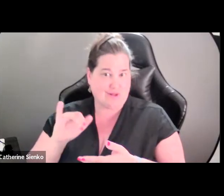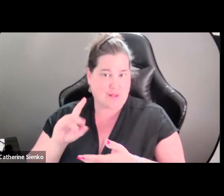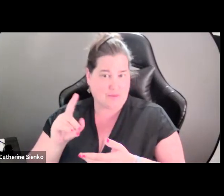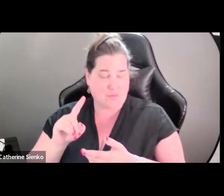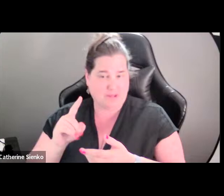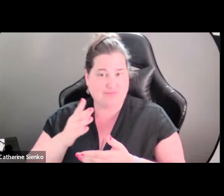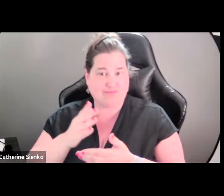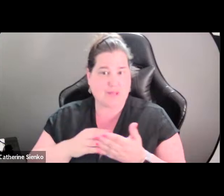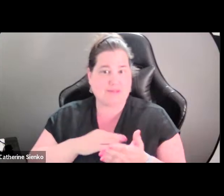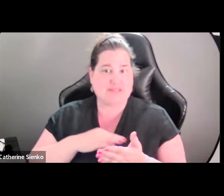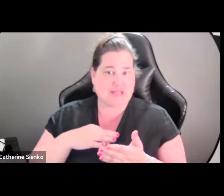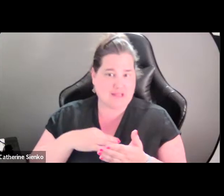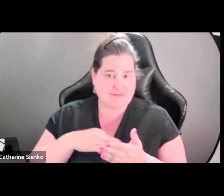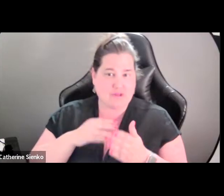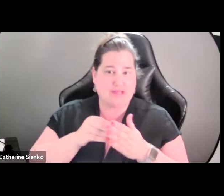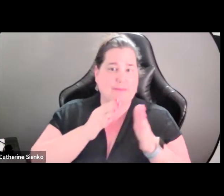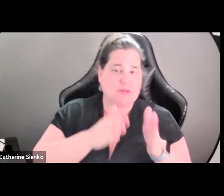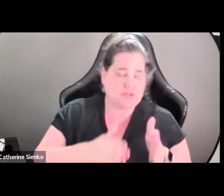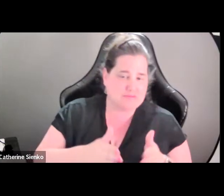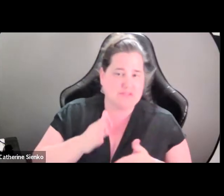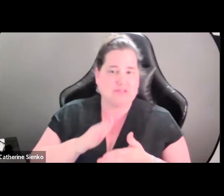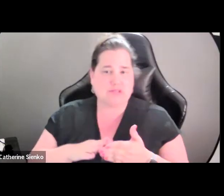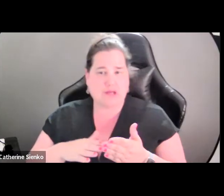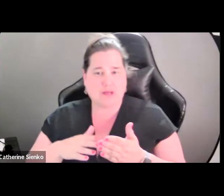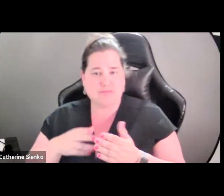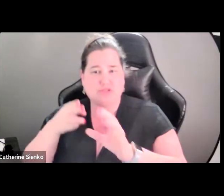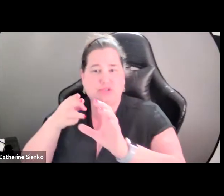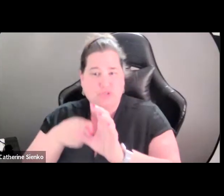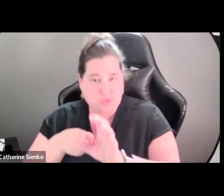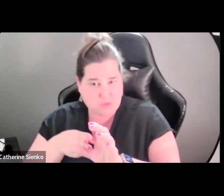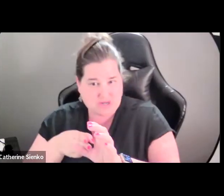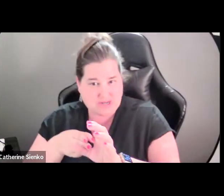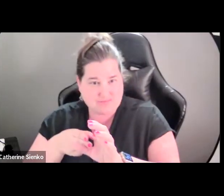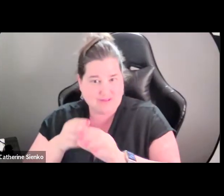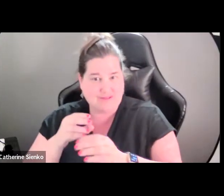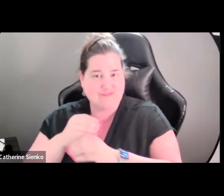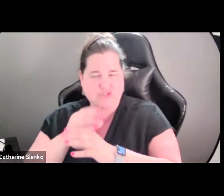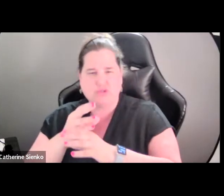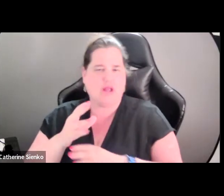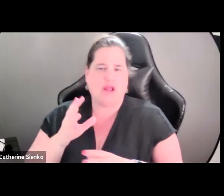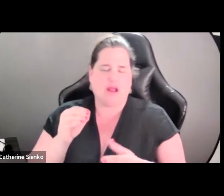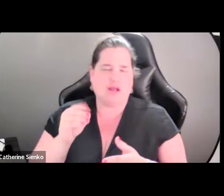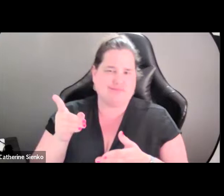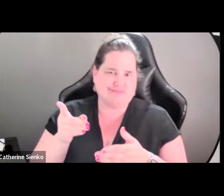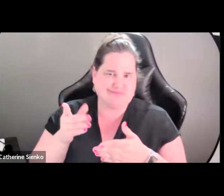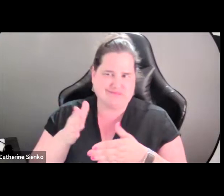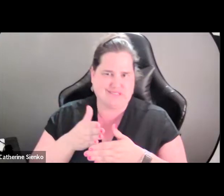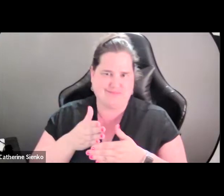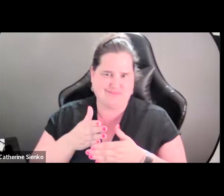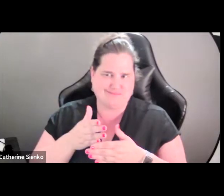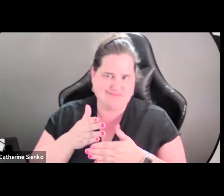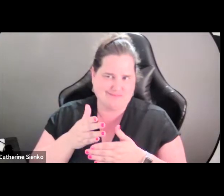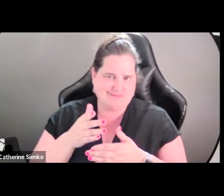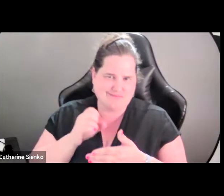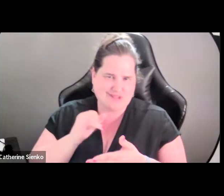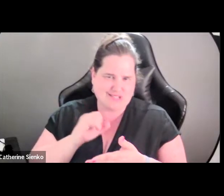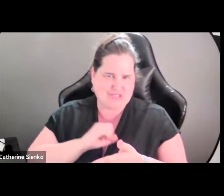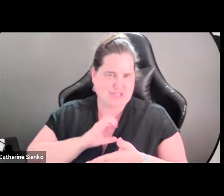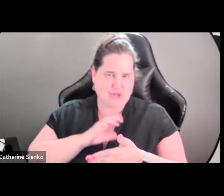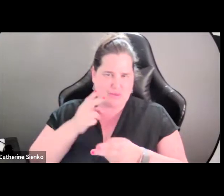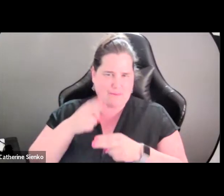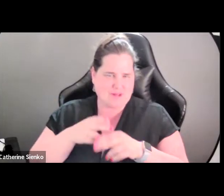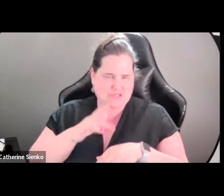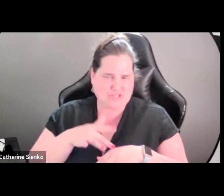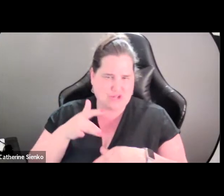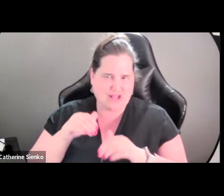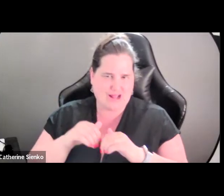They have attempted it for their staff meeting where some of the staff are there in person and some of the staff are joining virtually.